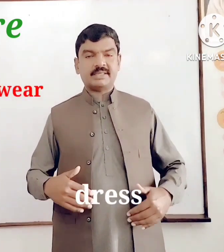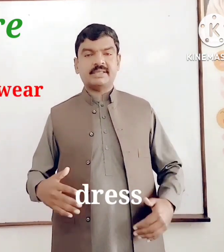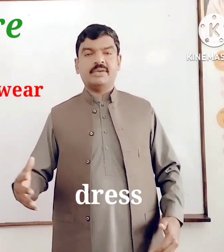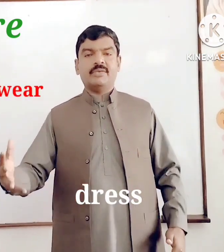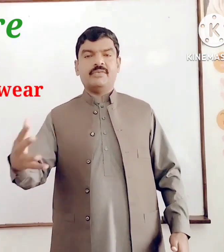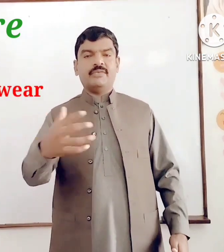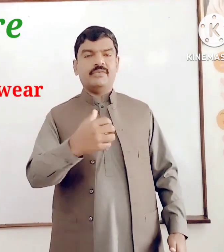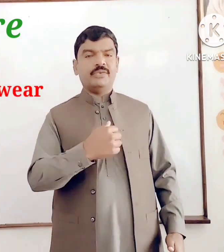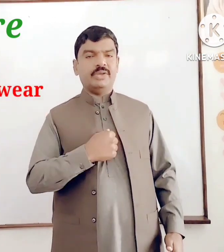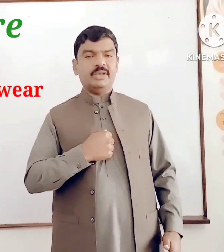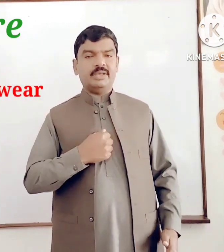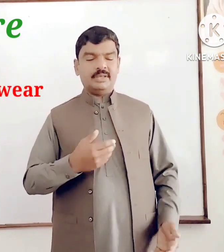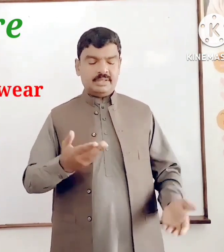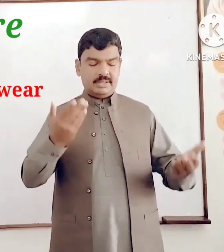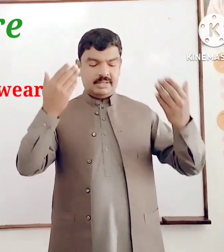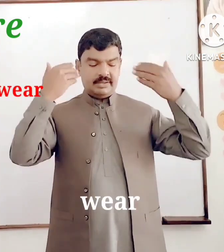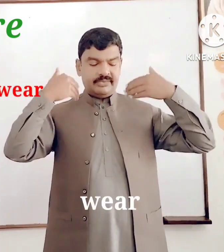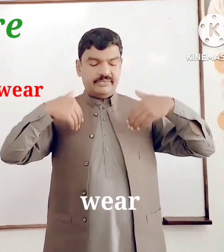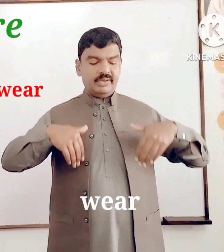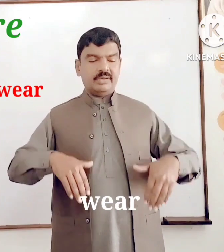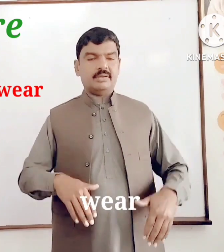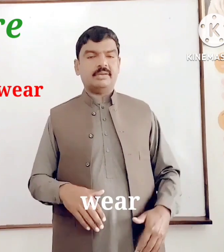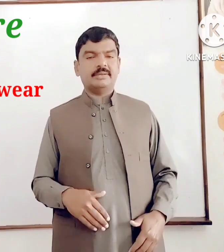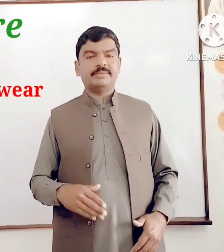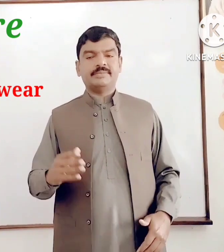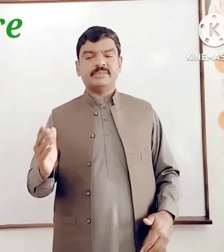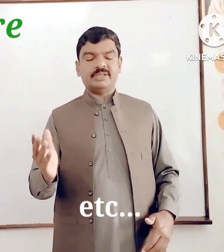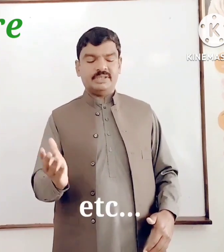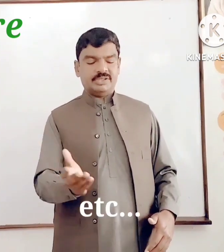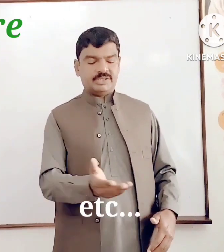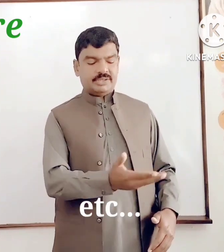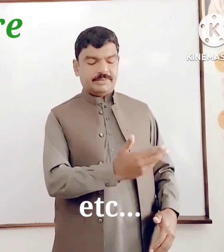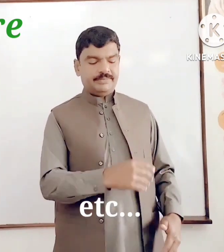dress we wear, etc.